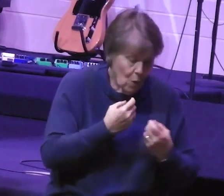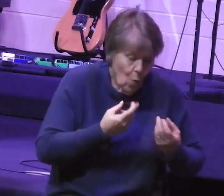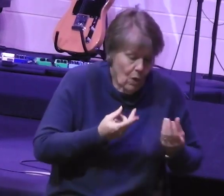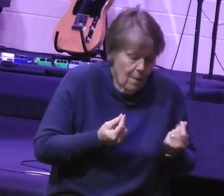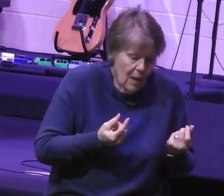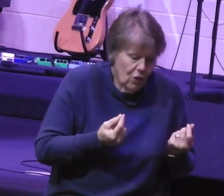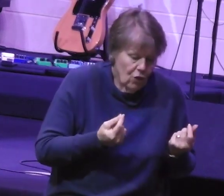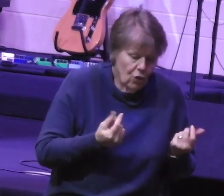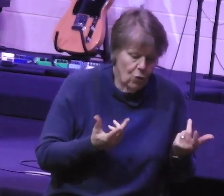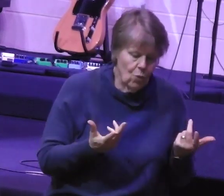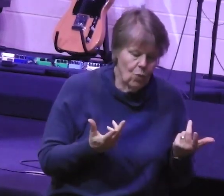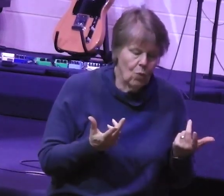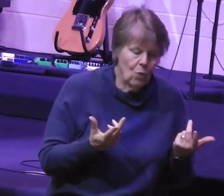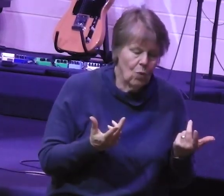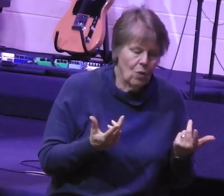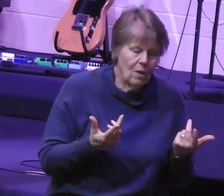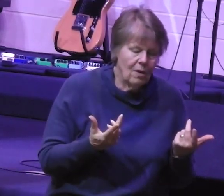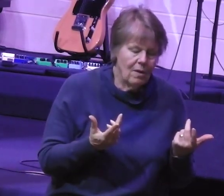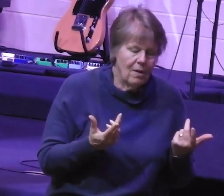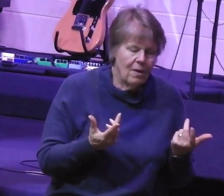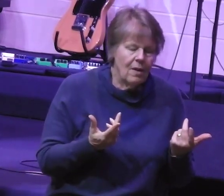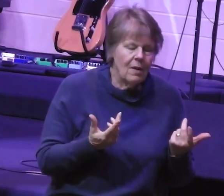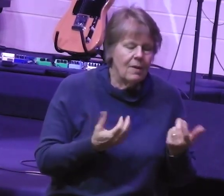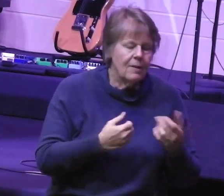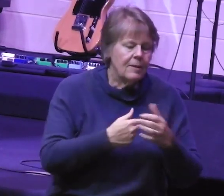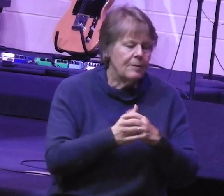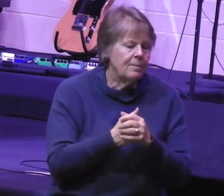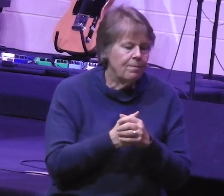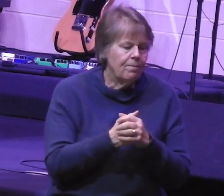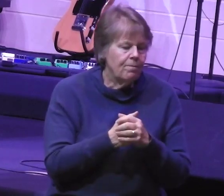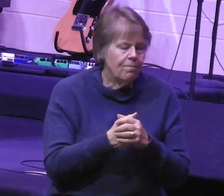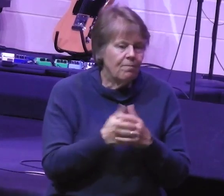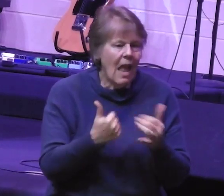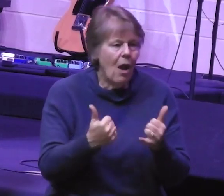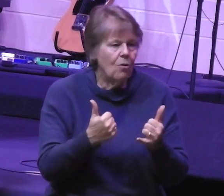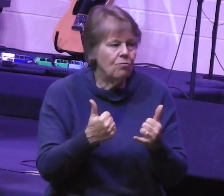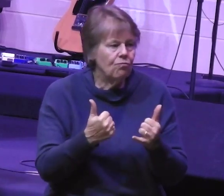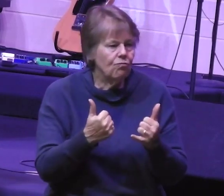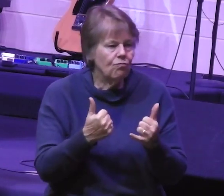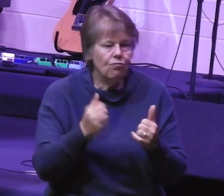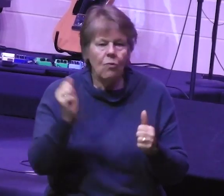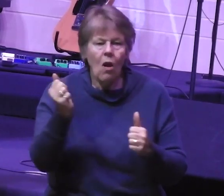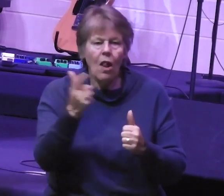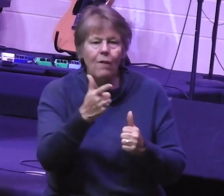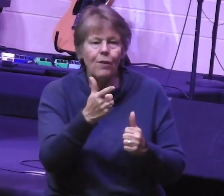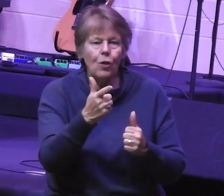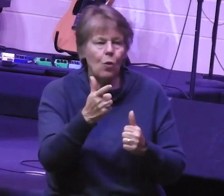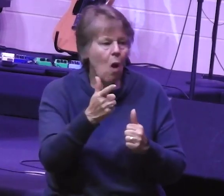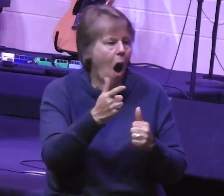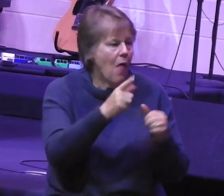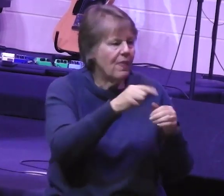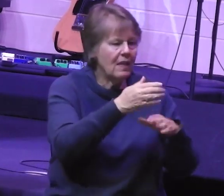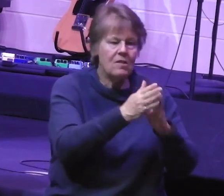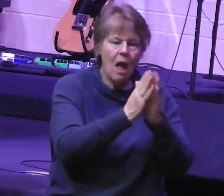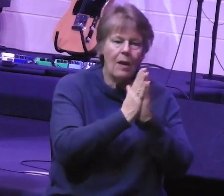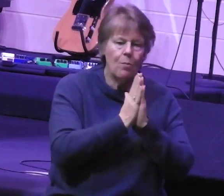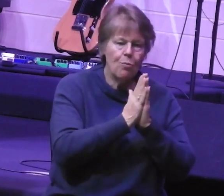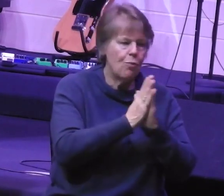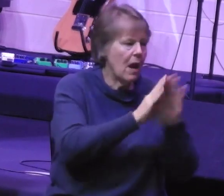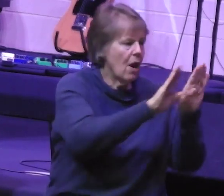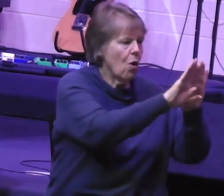Now, here's where we're at as a church, right? You guys have been writing on these prayer walls, and just thank you.